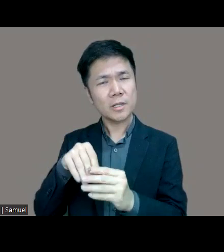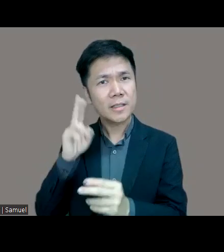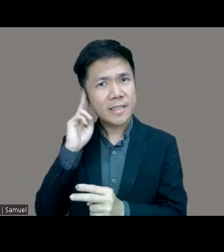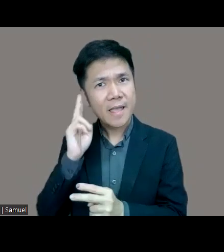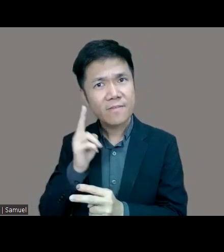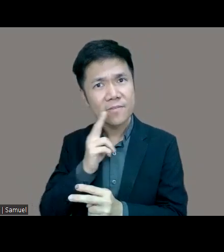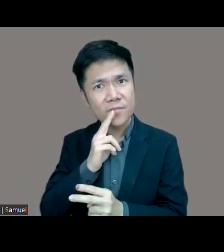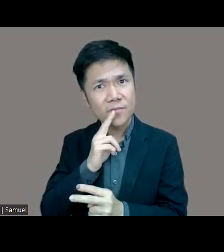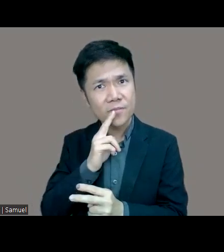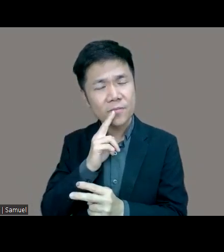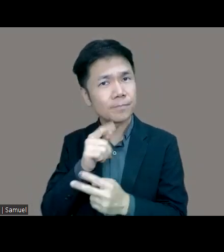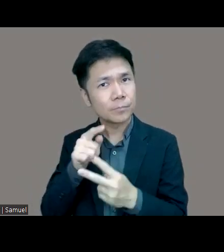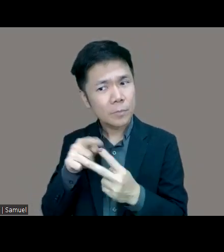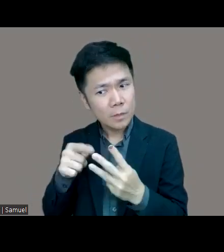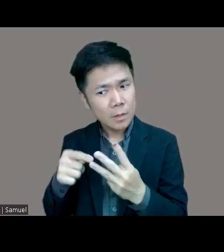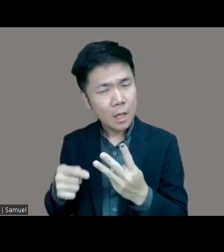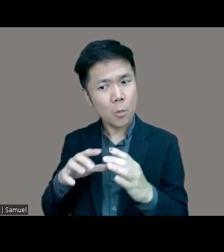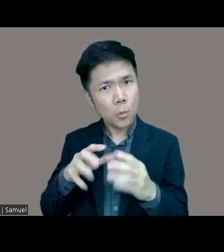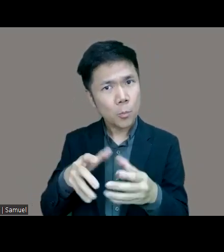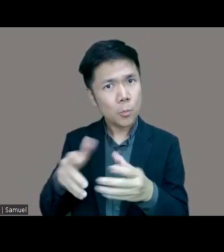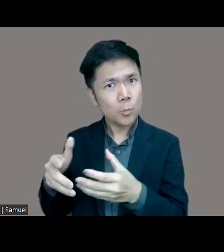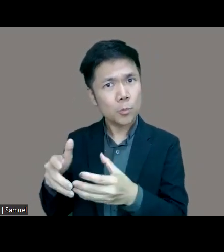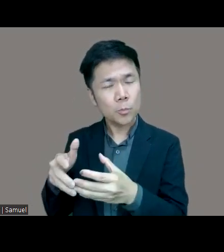request on creating a team